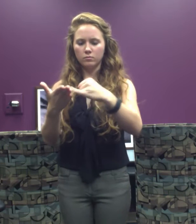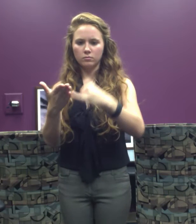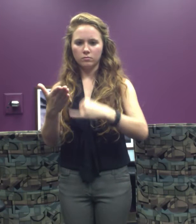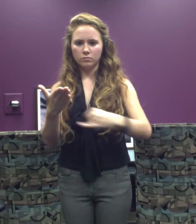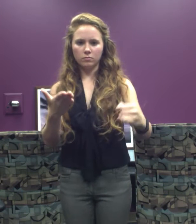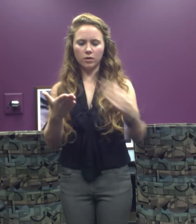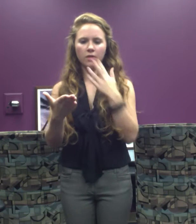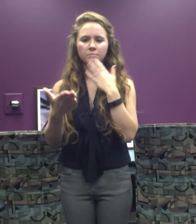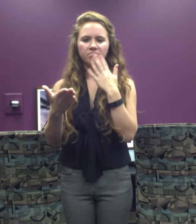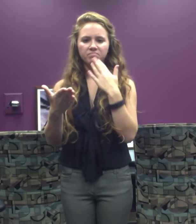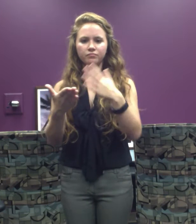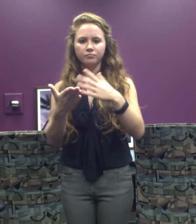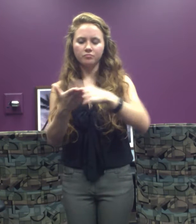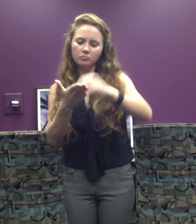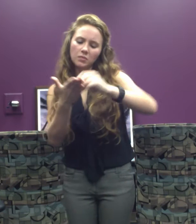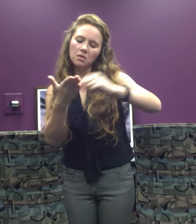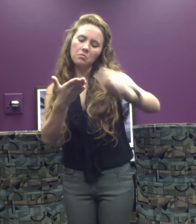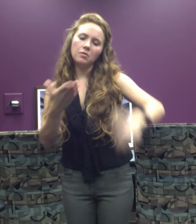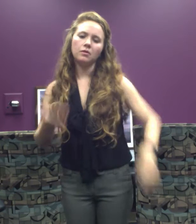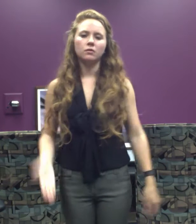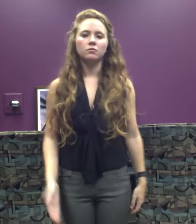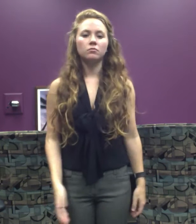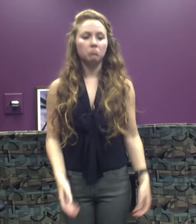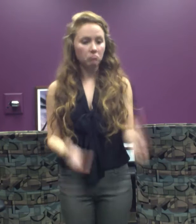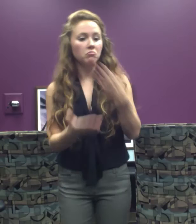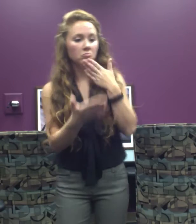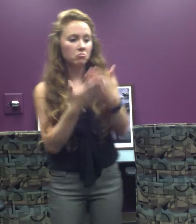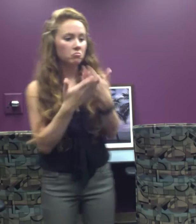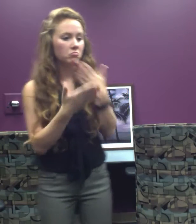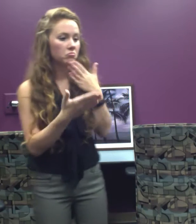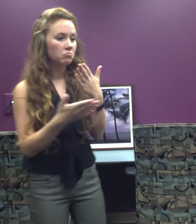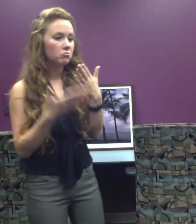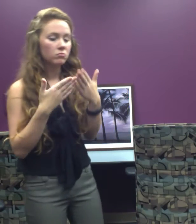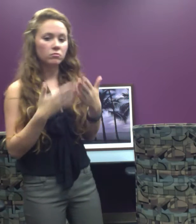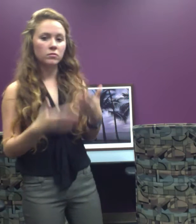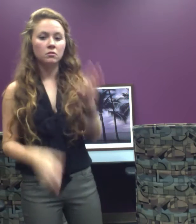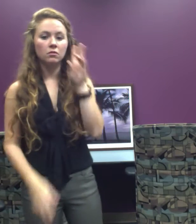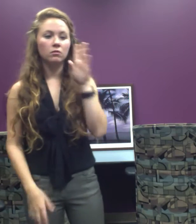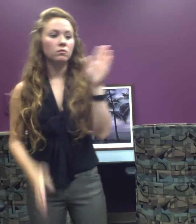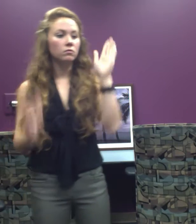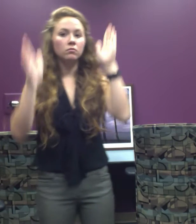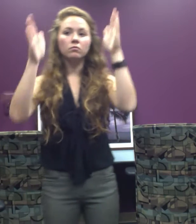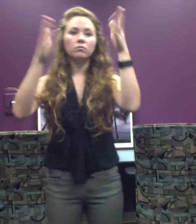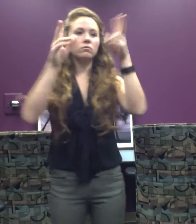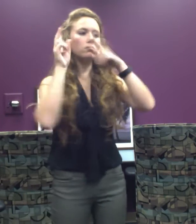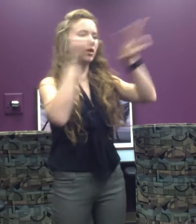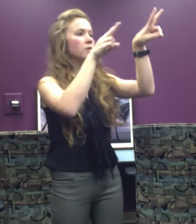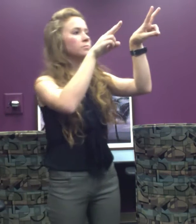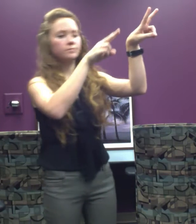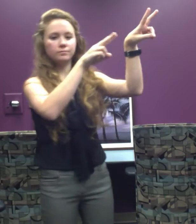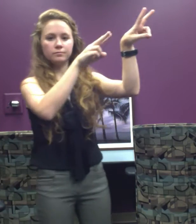Very good. Look over here, please. There's another way that you can show